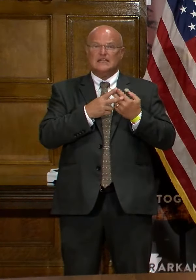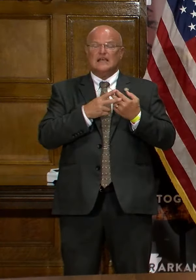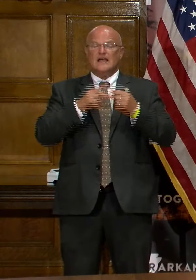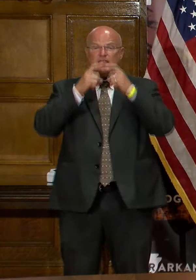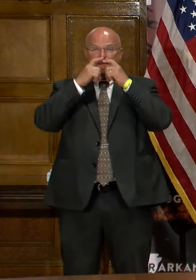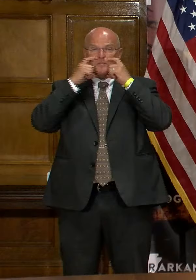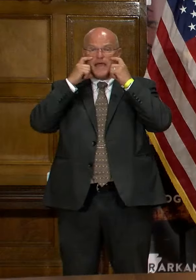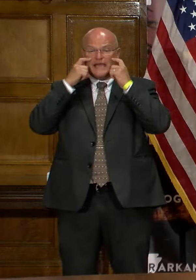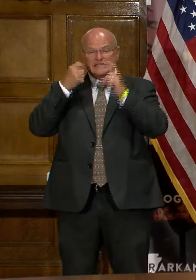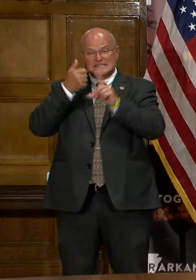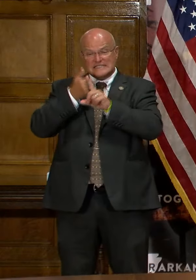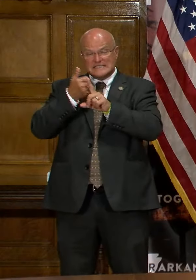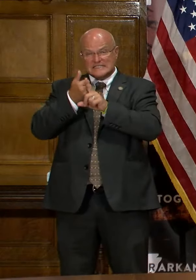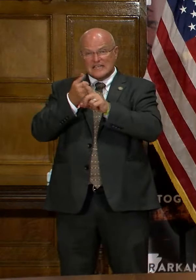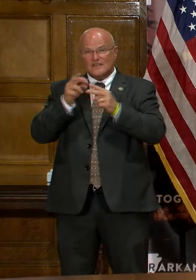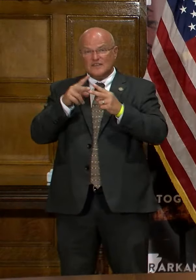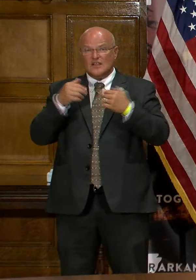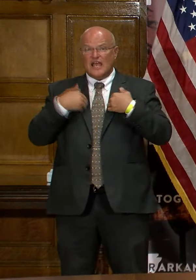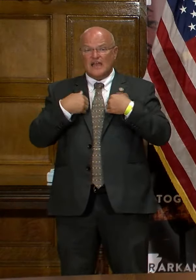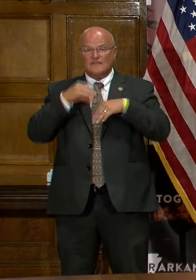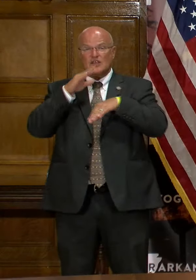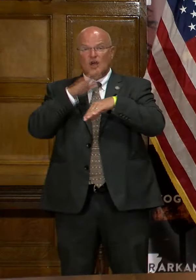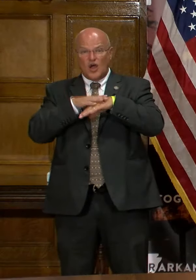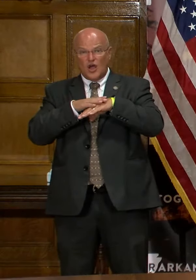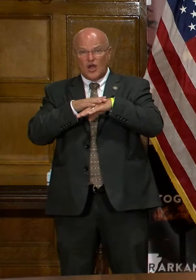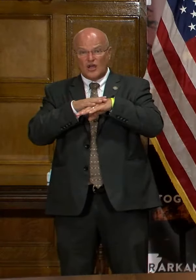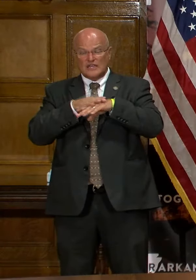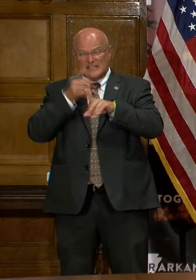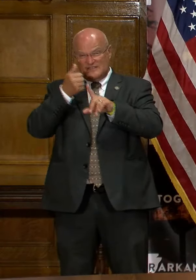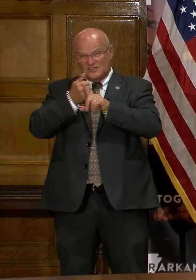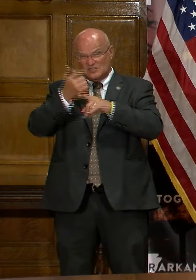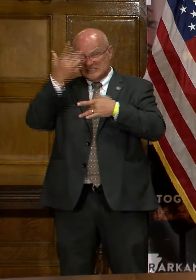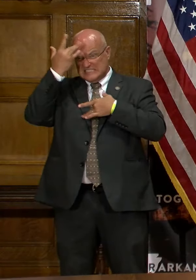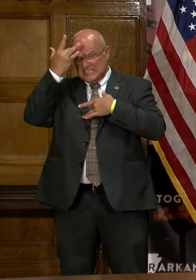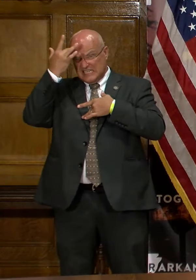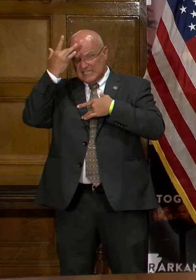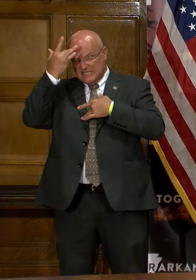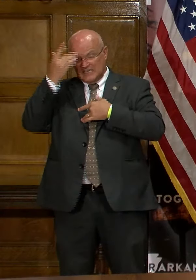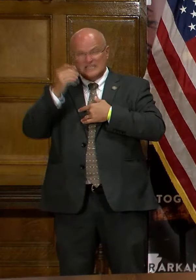mask itself, either having it on if you are infected,